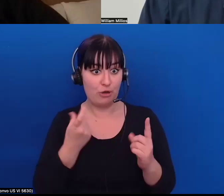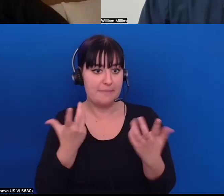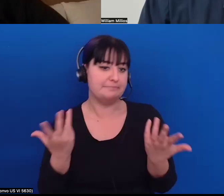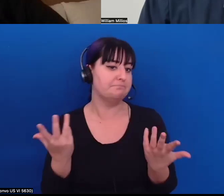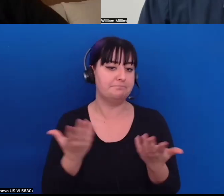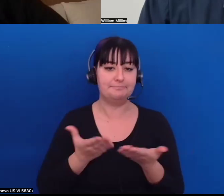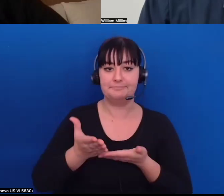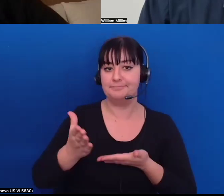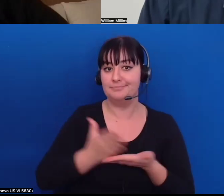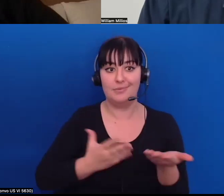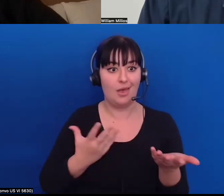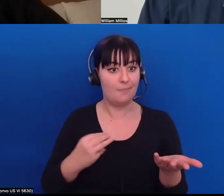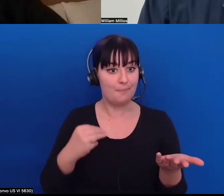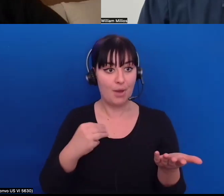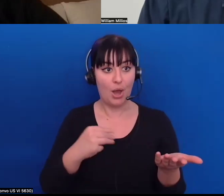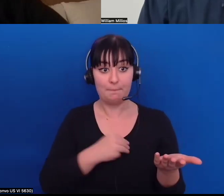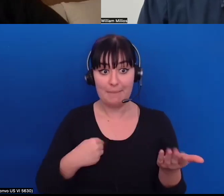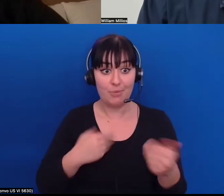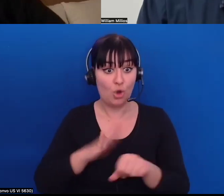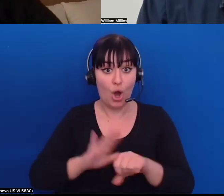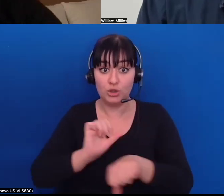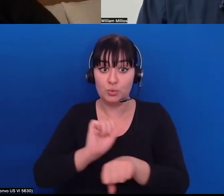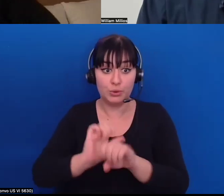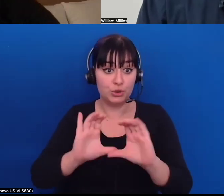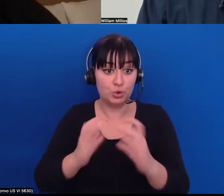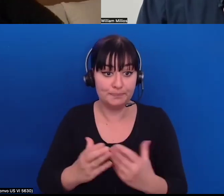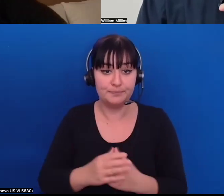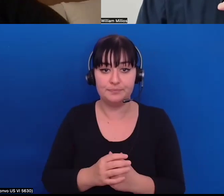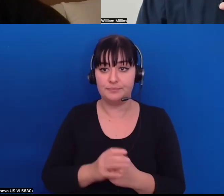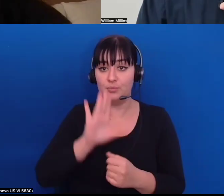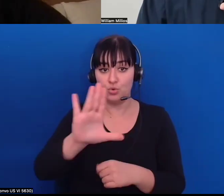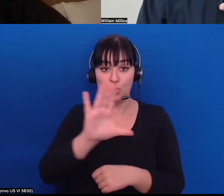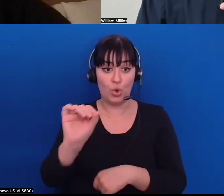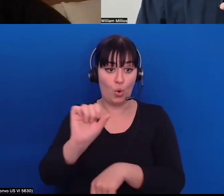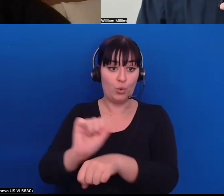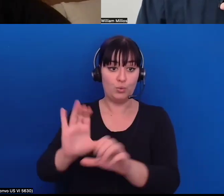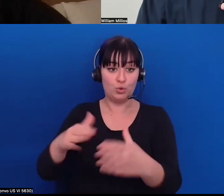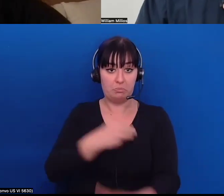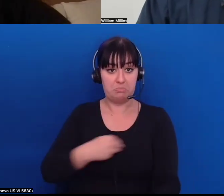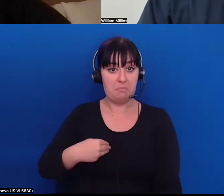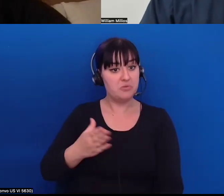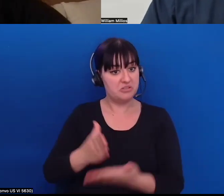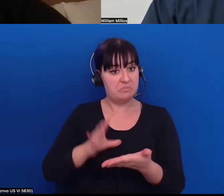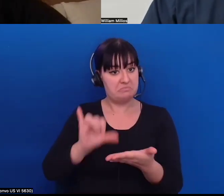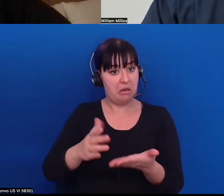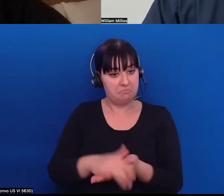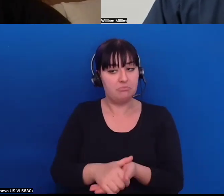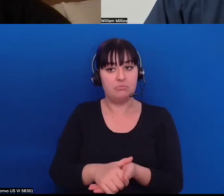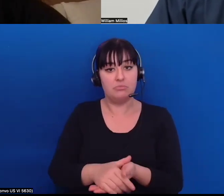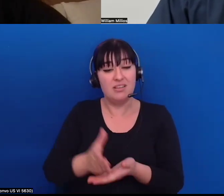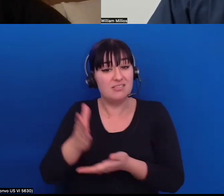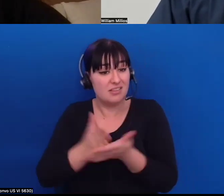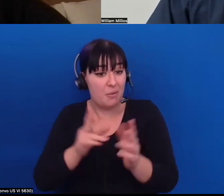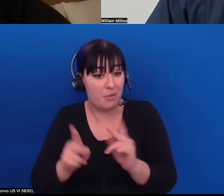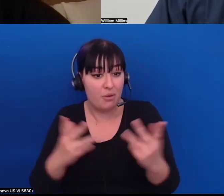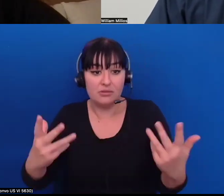of those are members on the work group, your co-work group members. Some of those are organizations